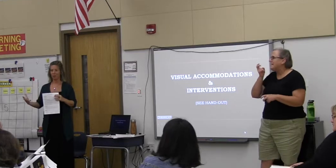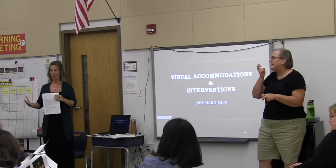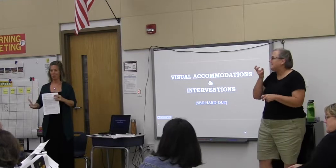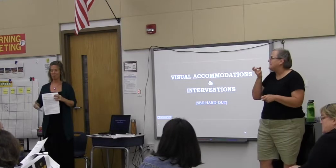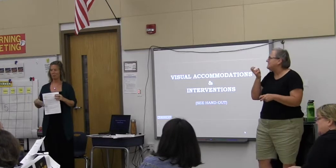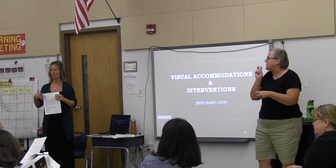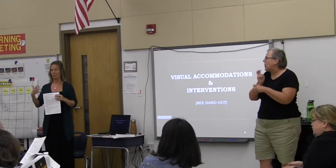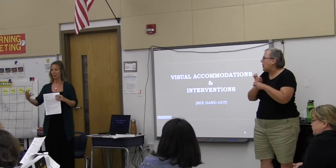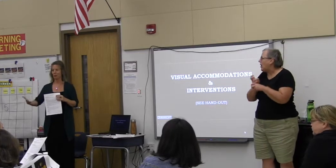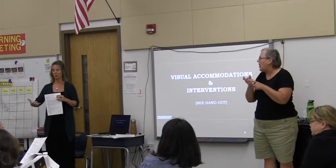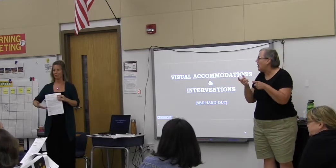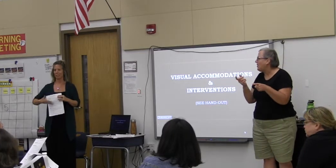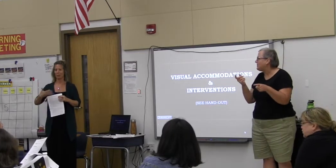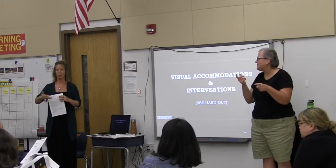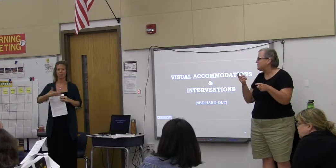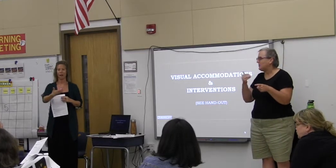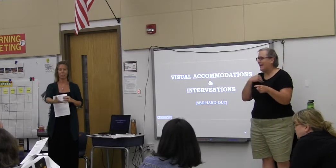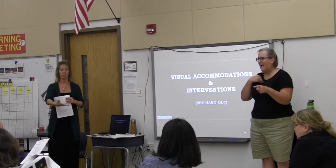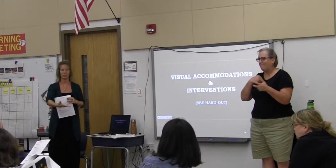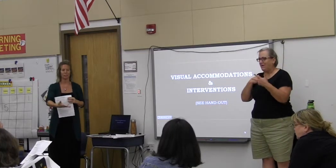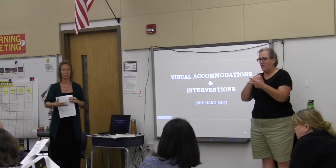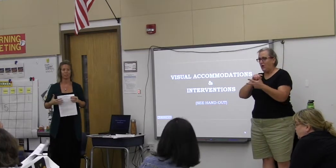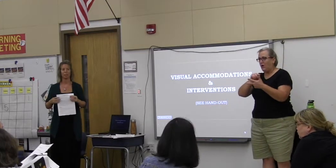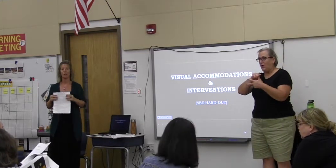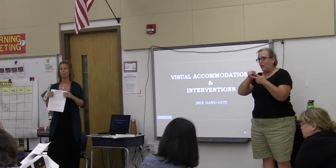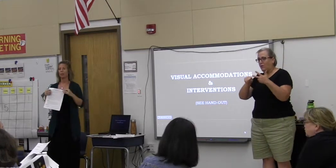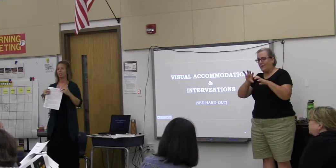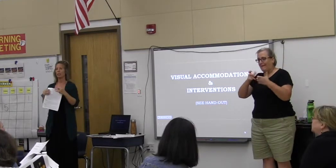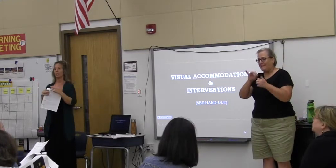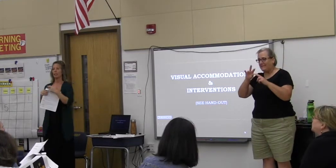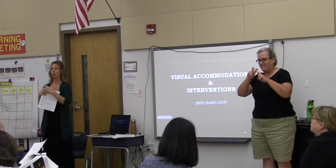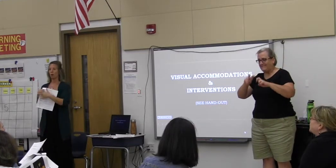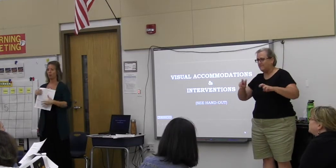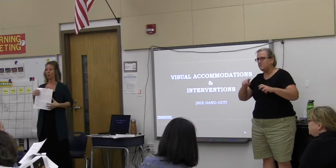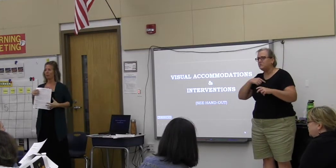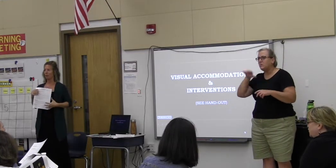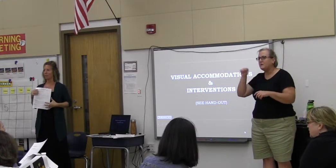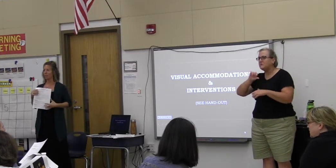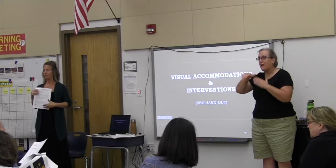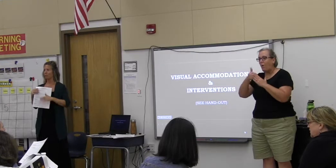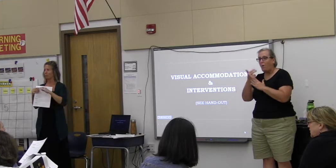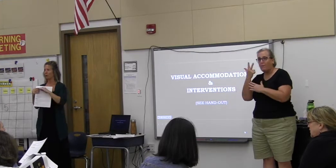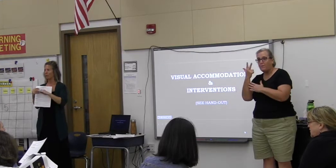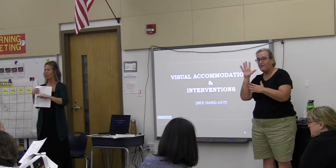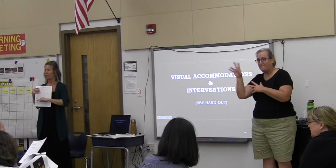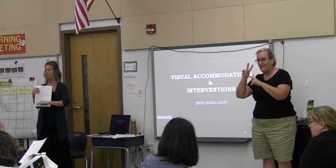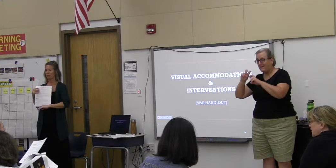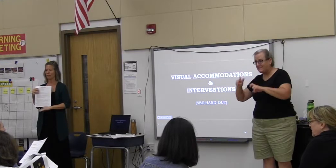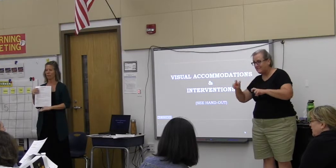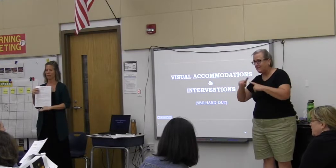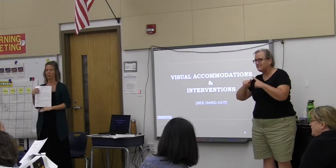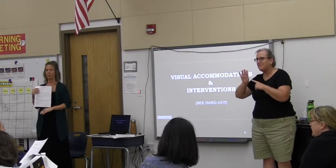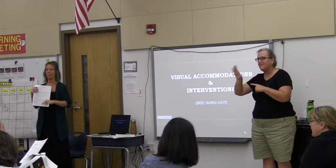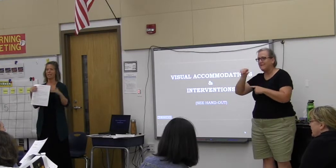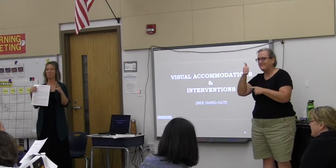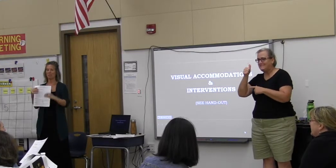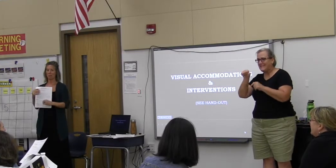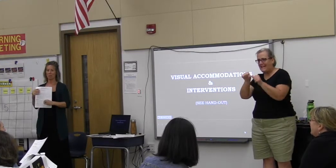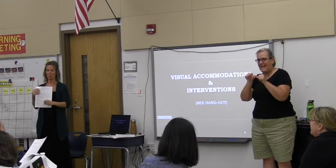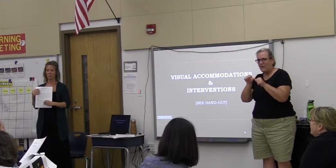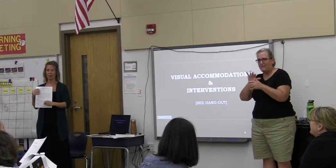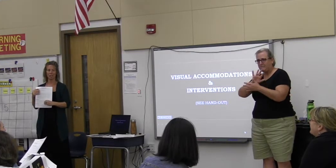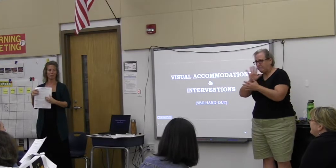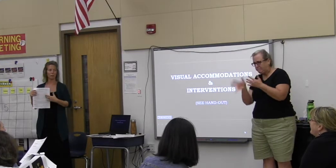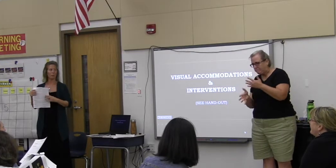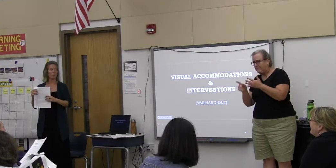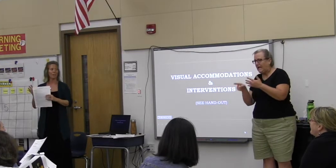all 3 of them. It would have been so overwhelming to give you 3 copies of assessments. So I tried to take all 3 of their assessments and all 10 of those different areas and put